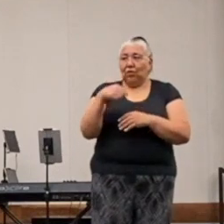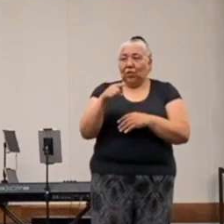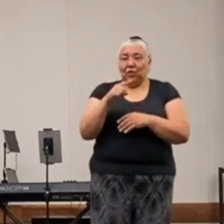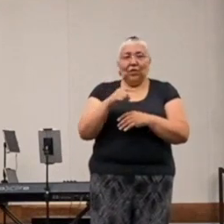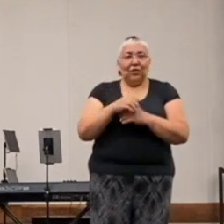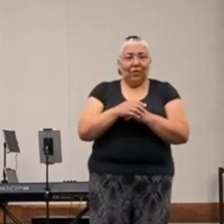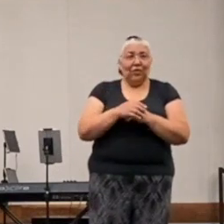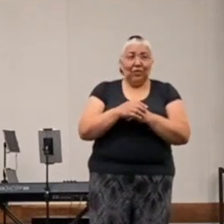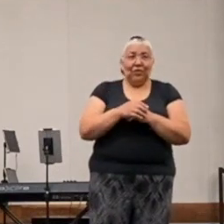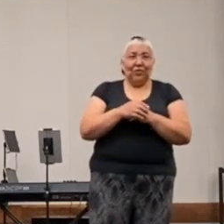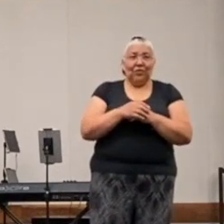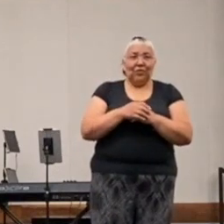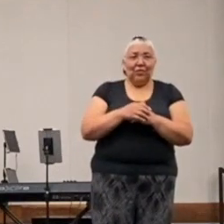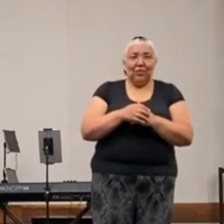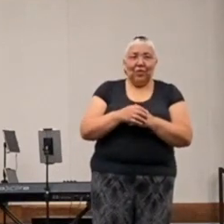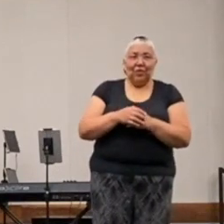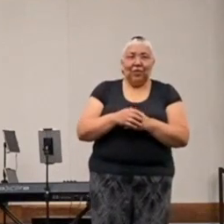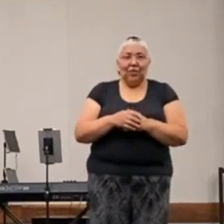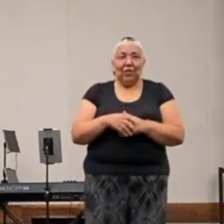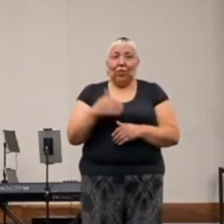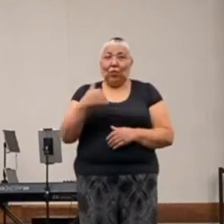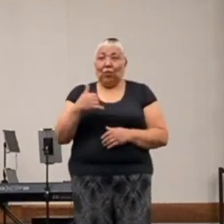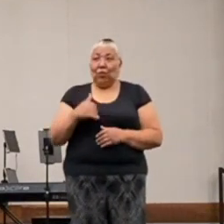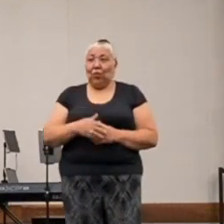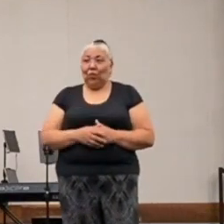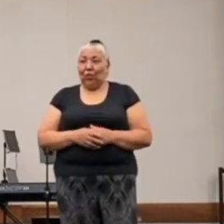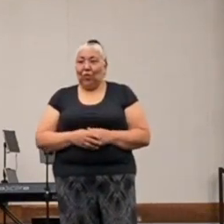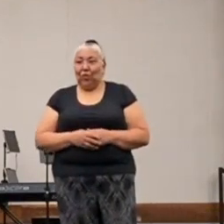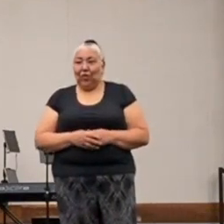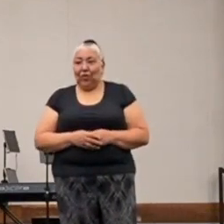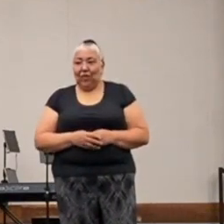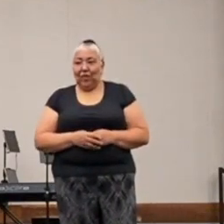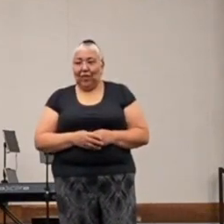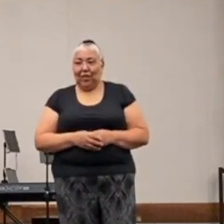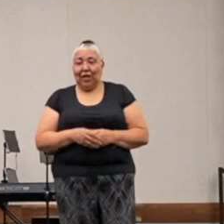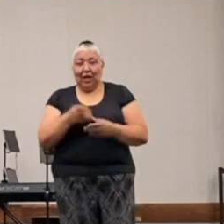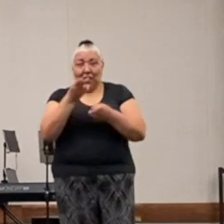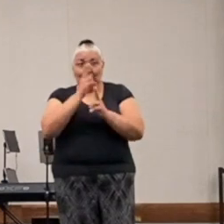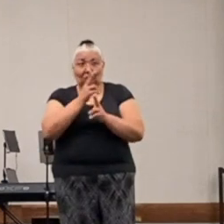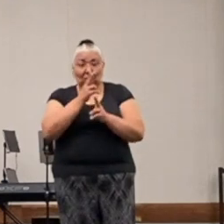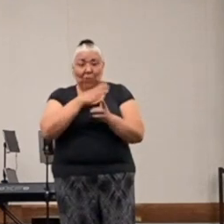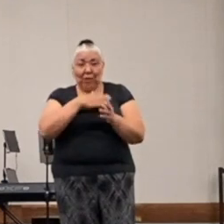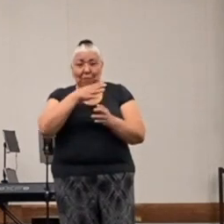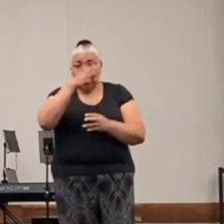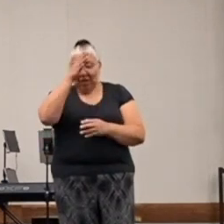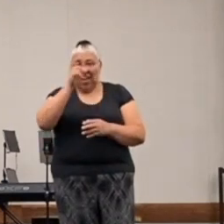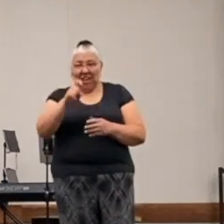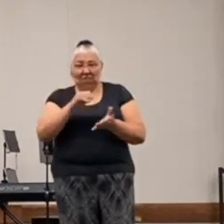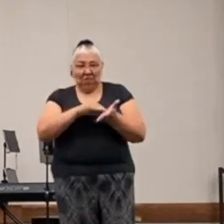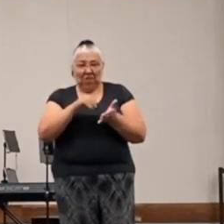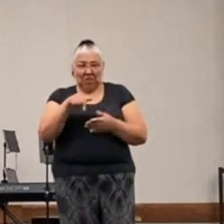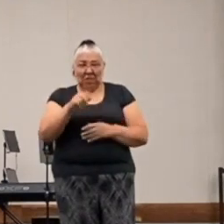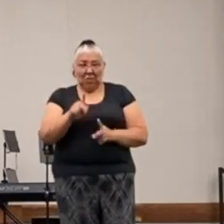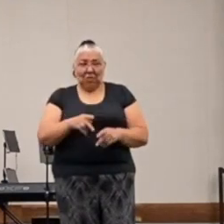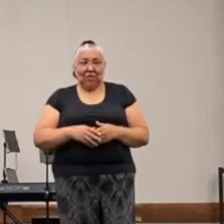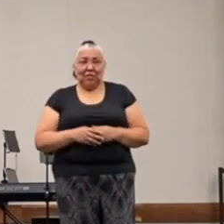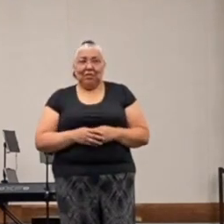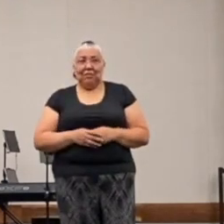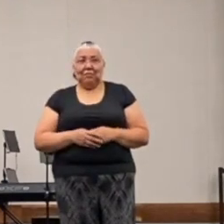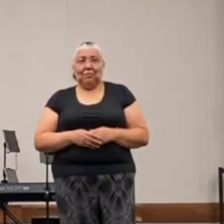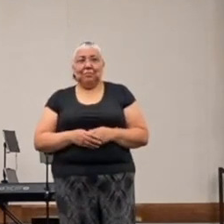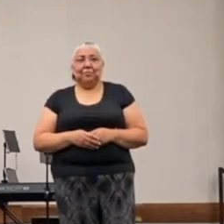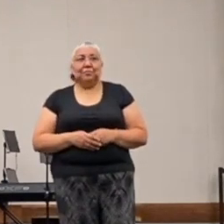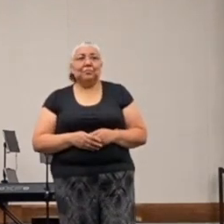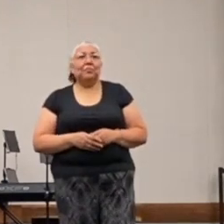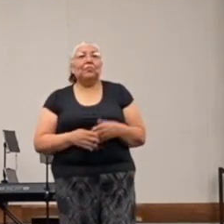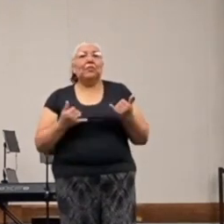about that. Because you're just like, oh man, I gotta honor my parents and I gotta forgive this person, right? Okay,